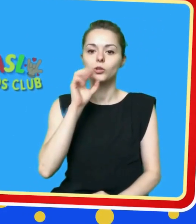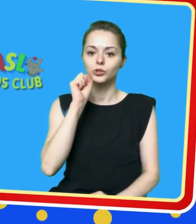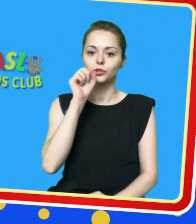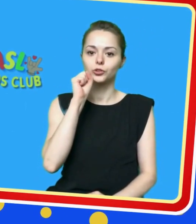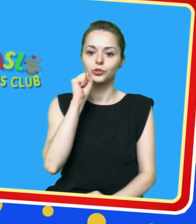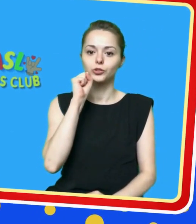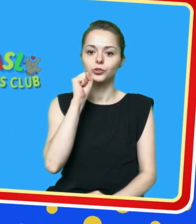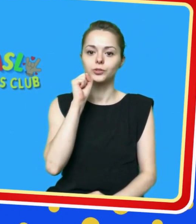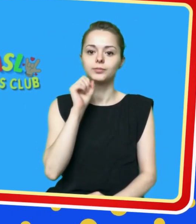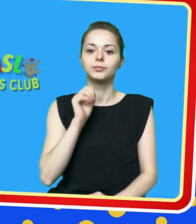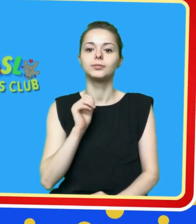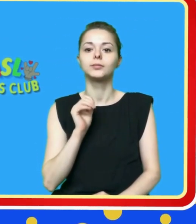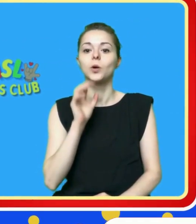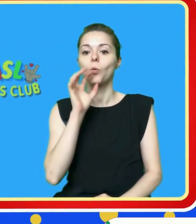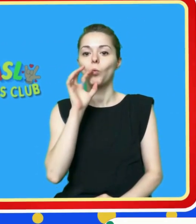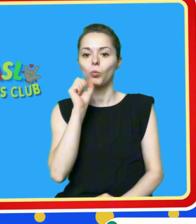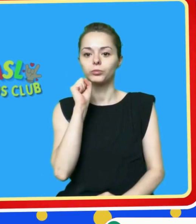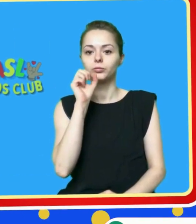Can you guess this food?